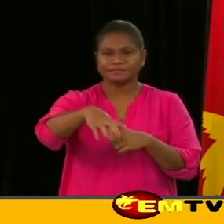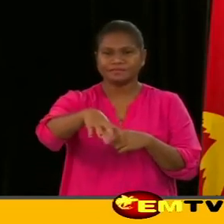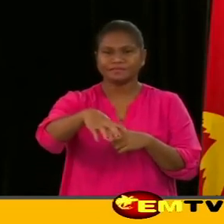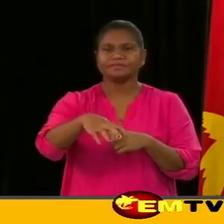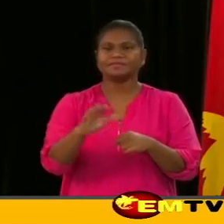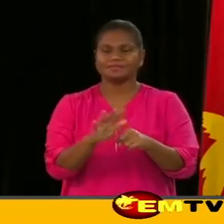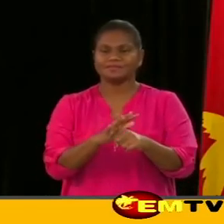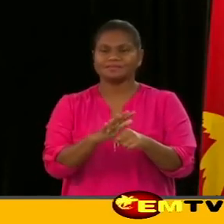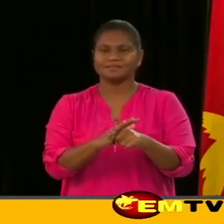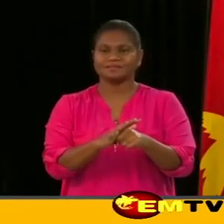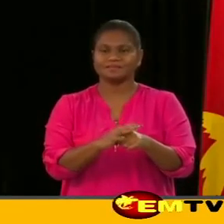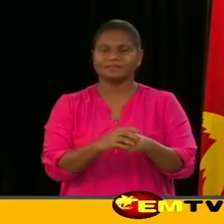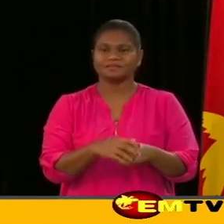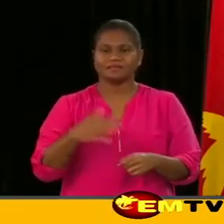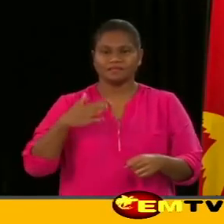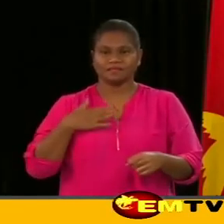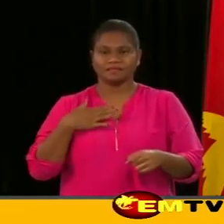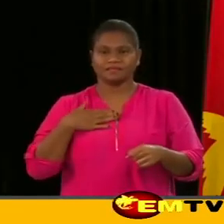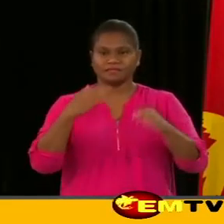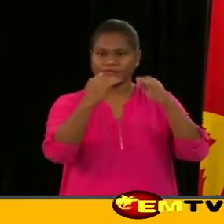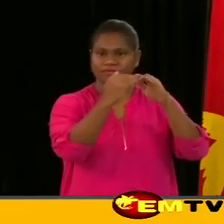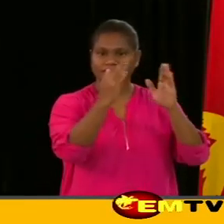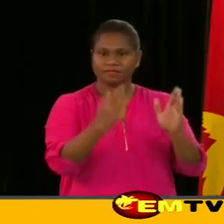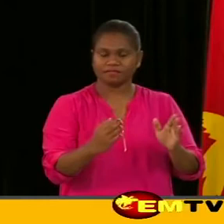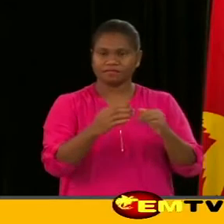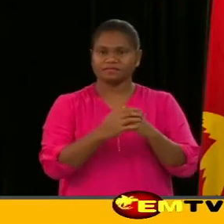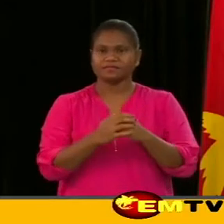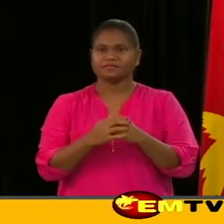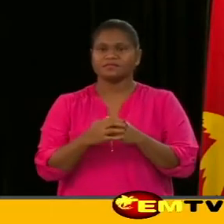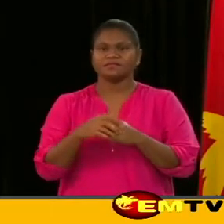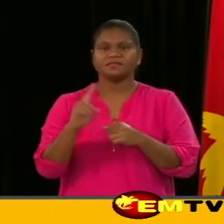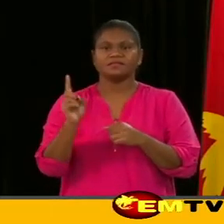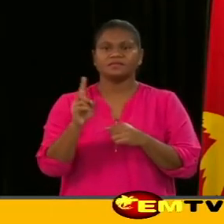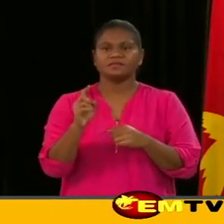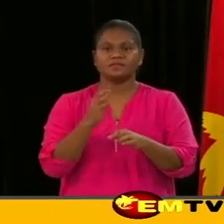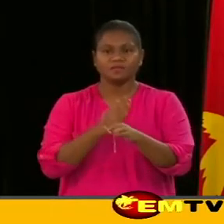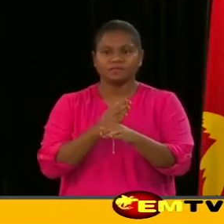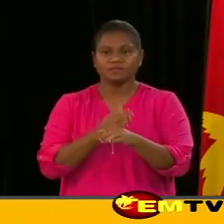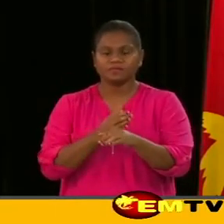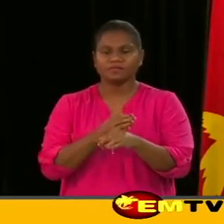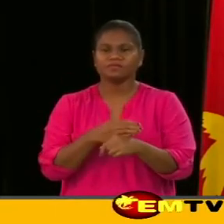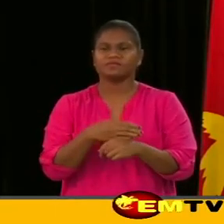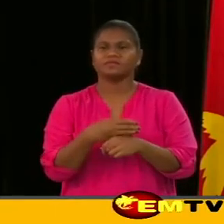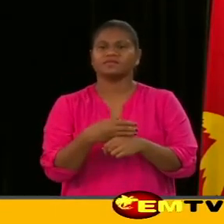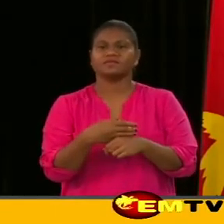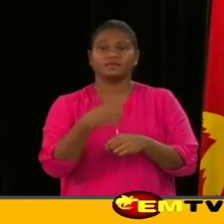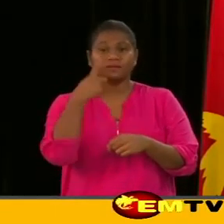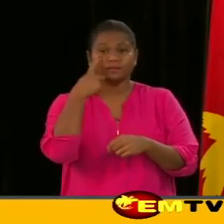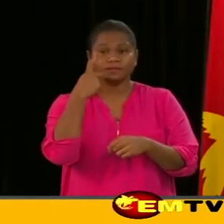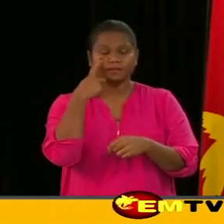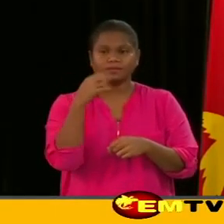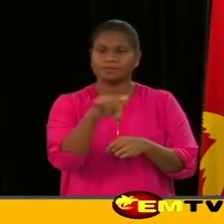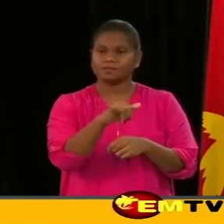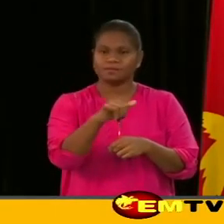facilities, health facilities, with the primary function of being to analyze the case definitions and link with the